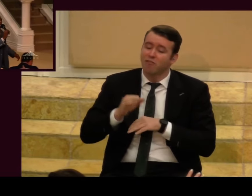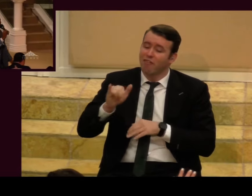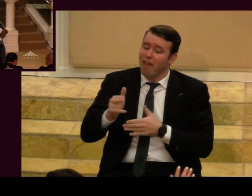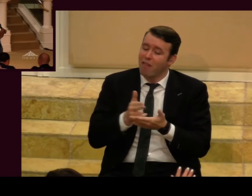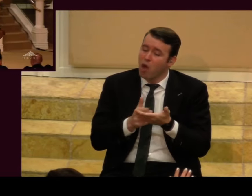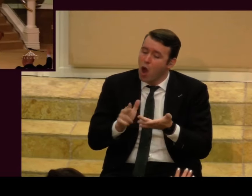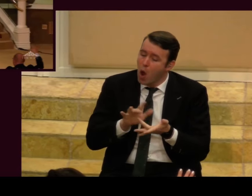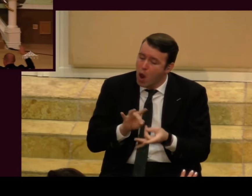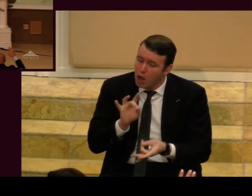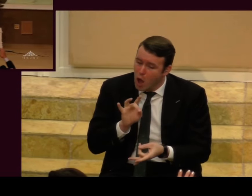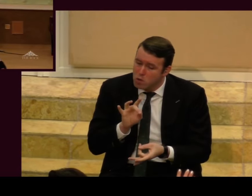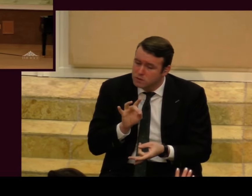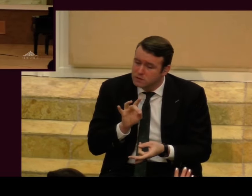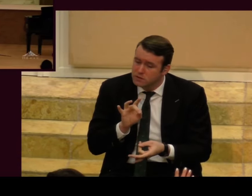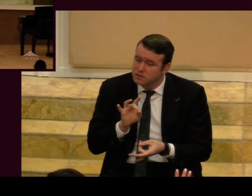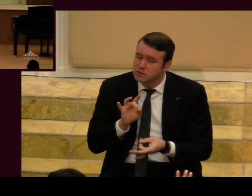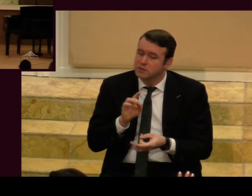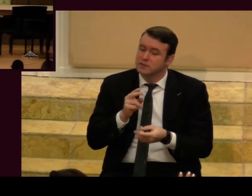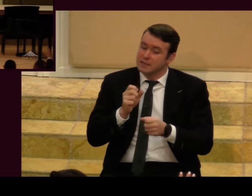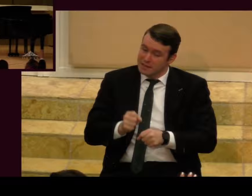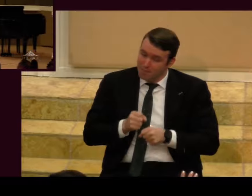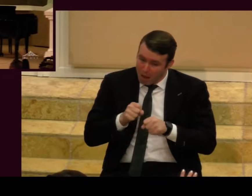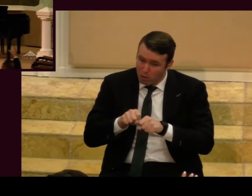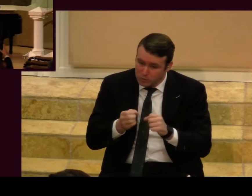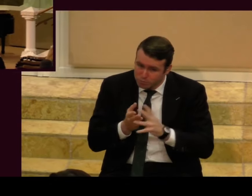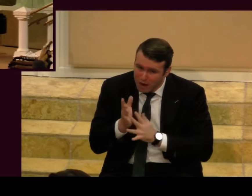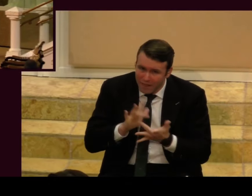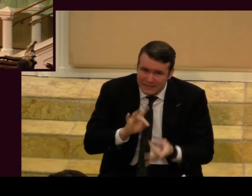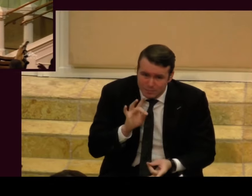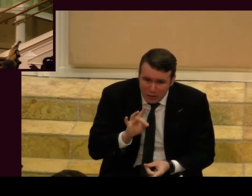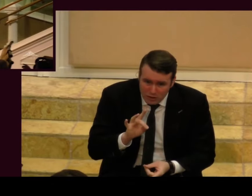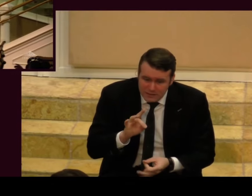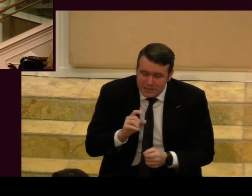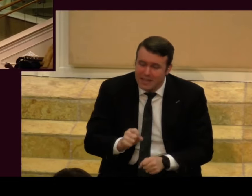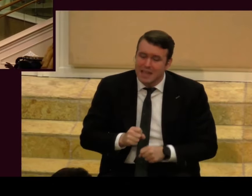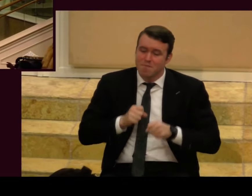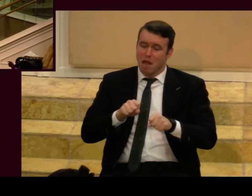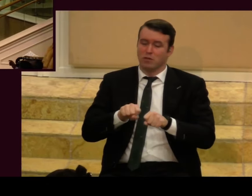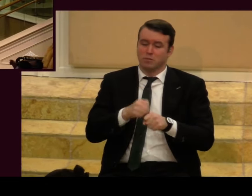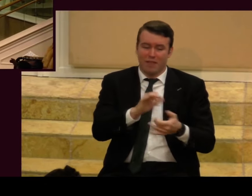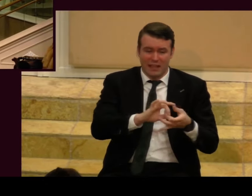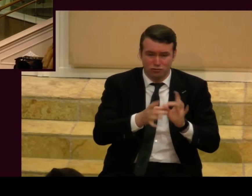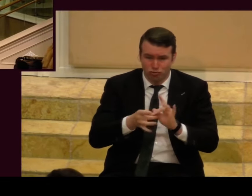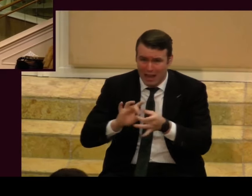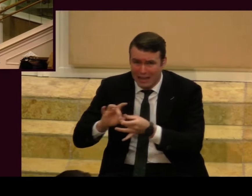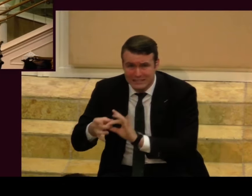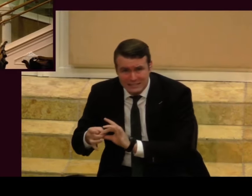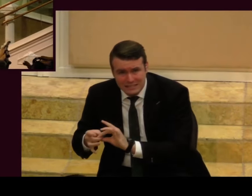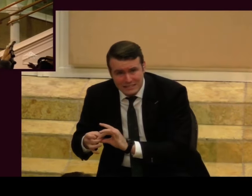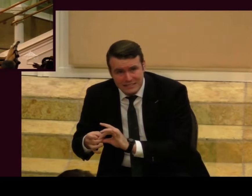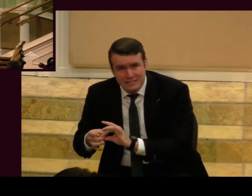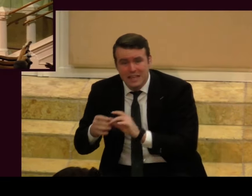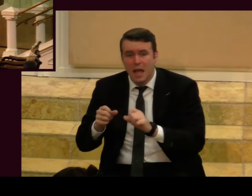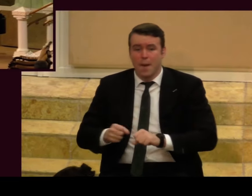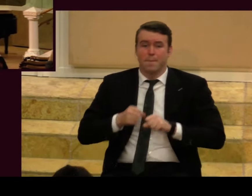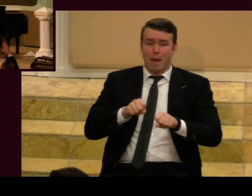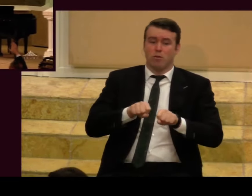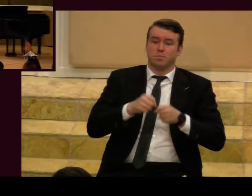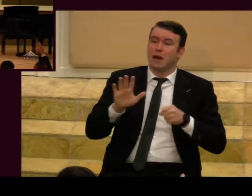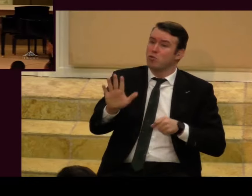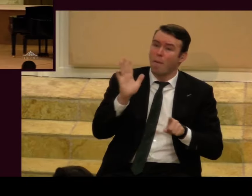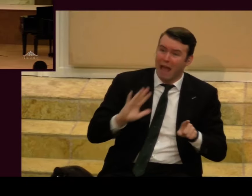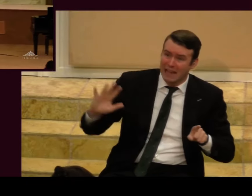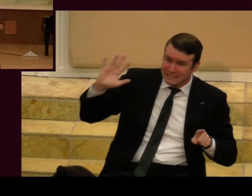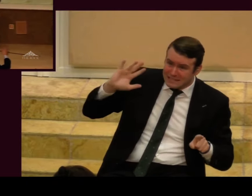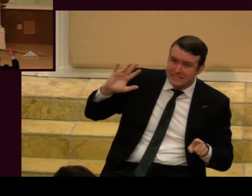after that the Holy Ghost. Power to break spirits. Power to break chains. Power to